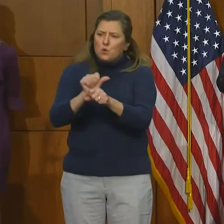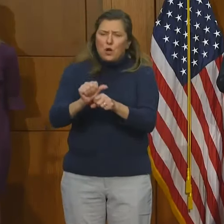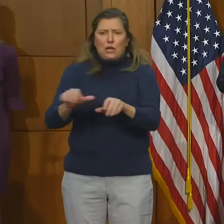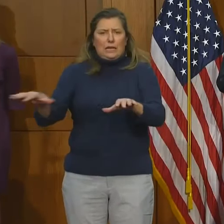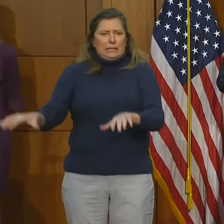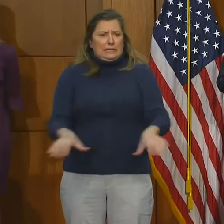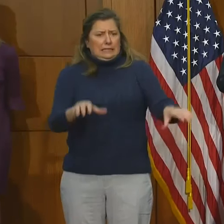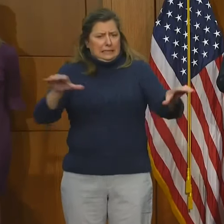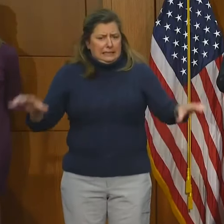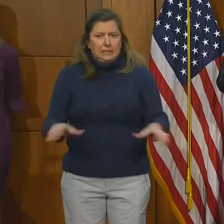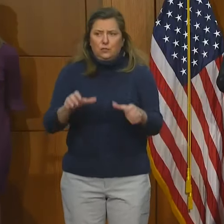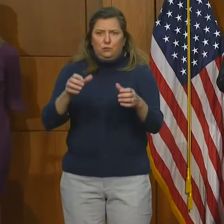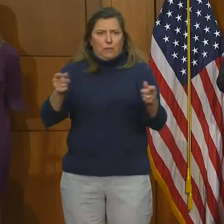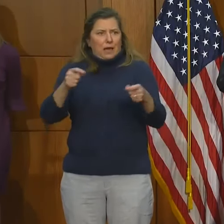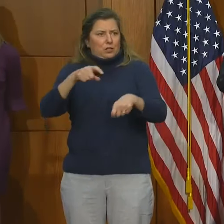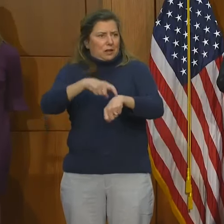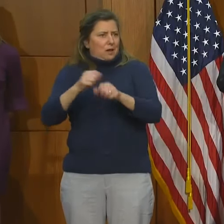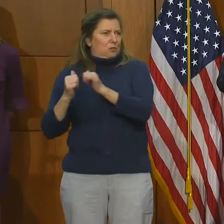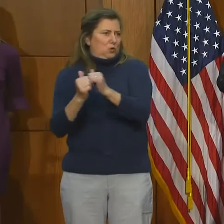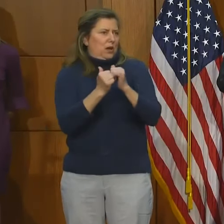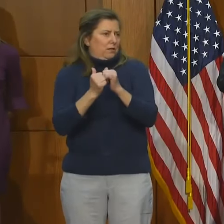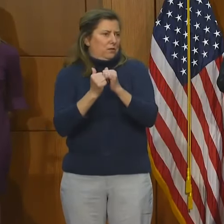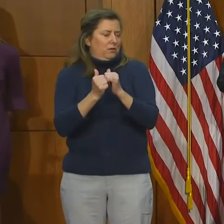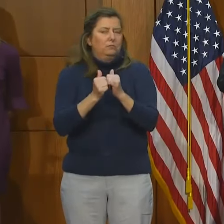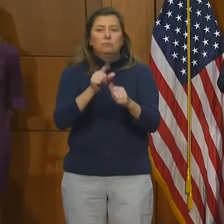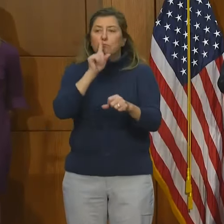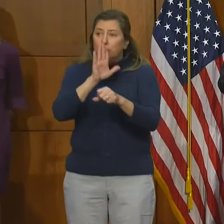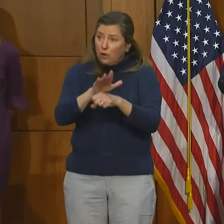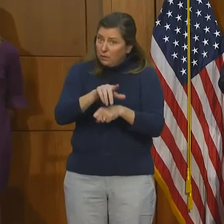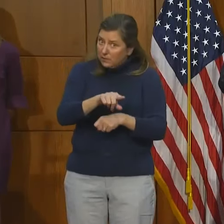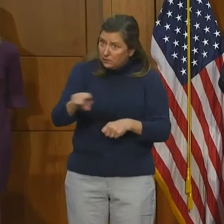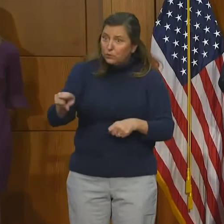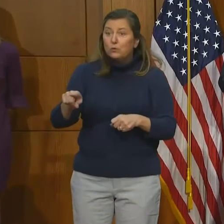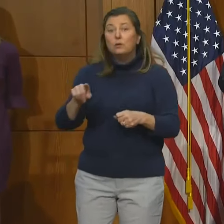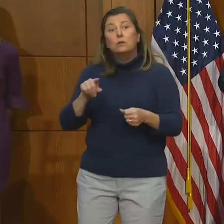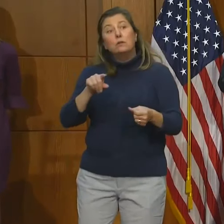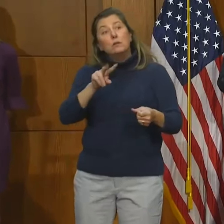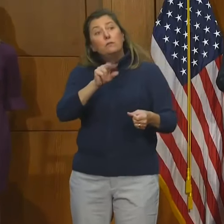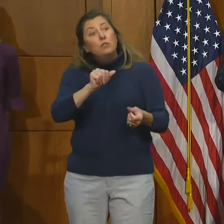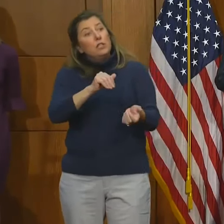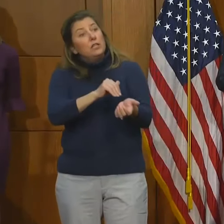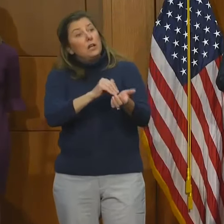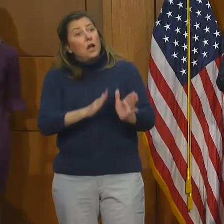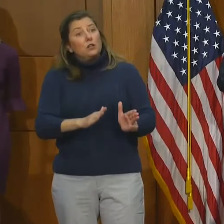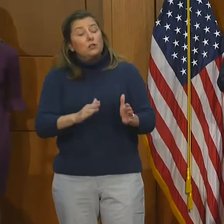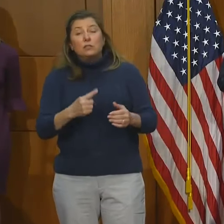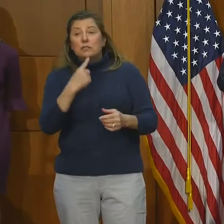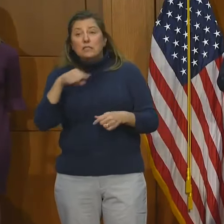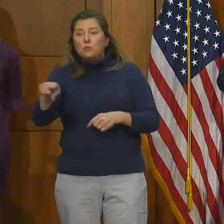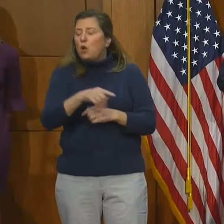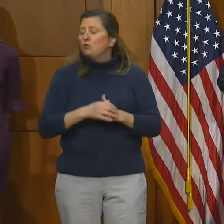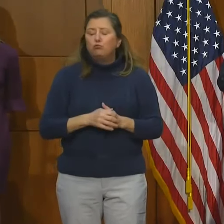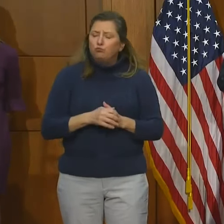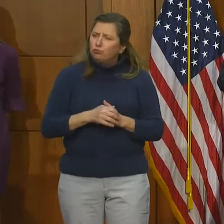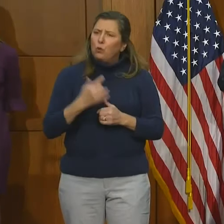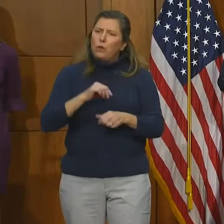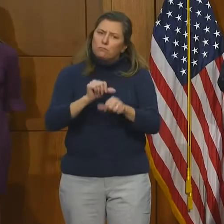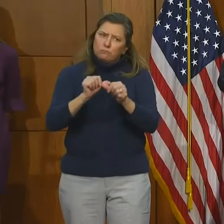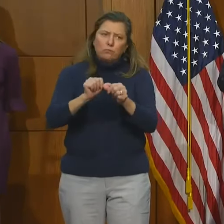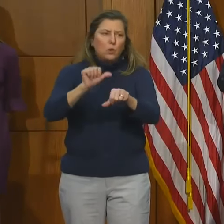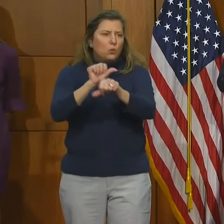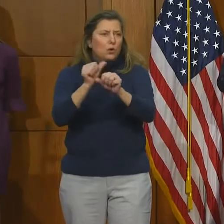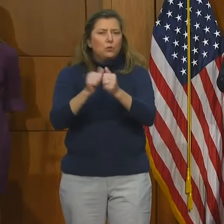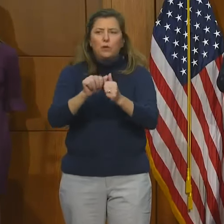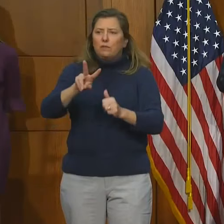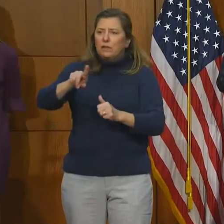this unprecedented time together. I promise all of you that Virginia's physicians will not let you down, and we will continue to work with VDH and the